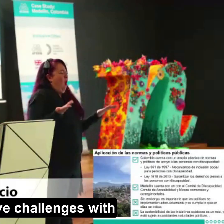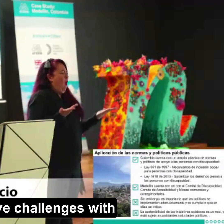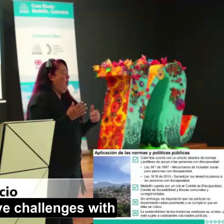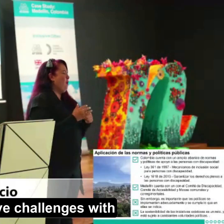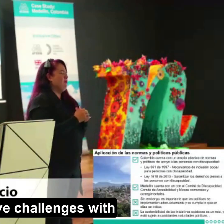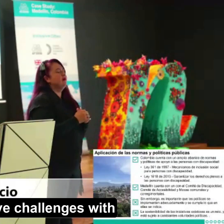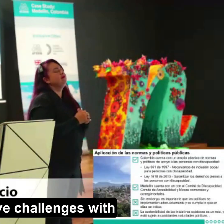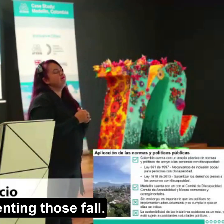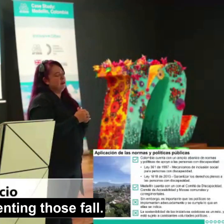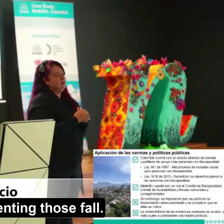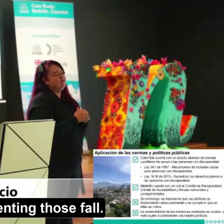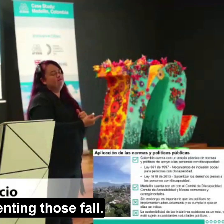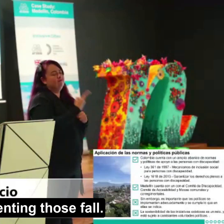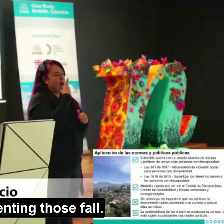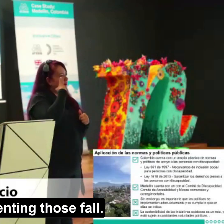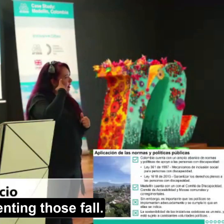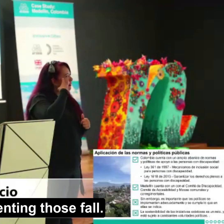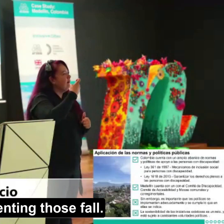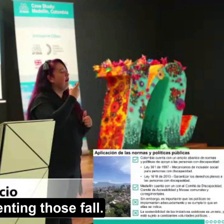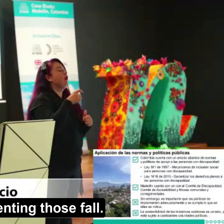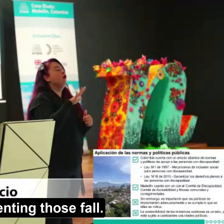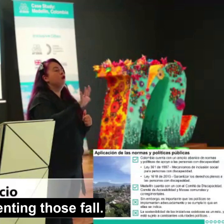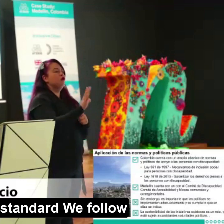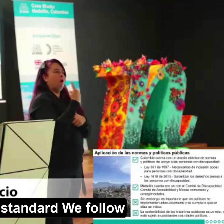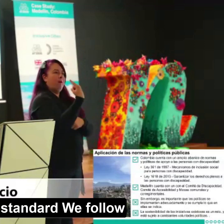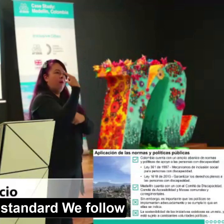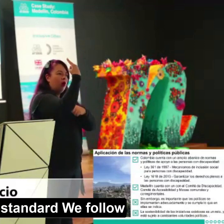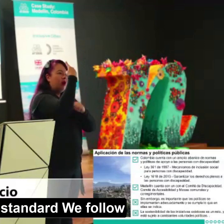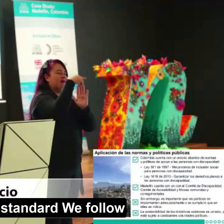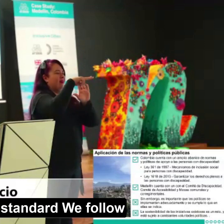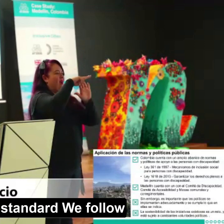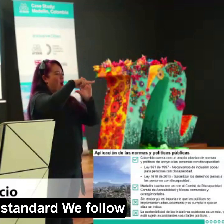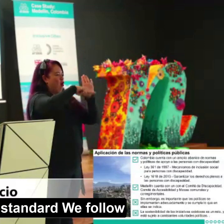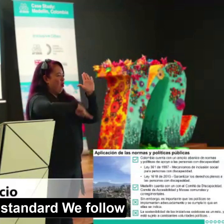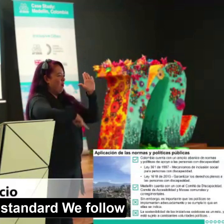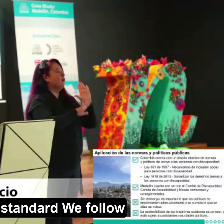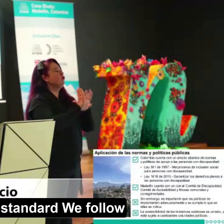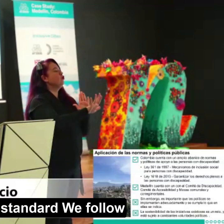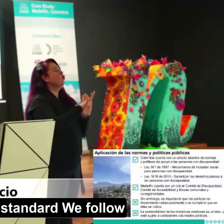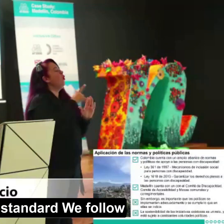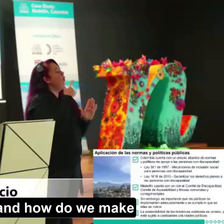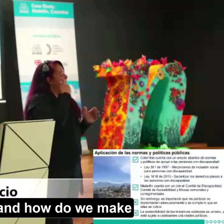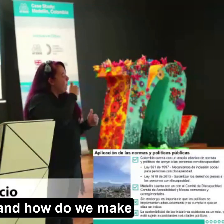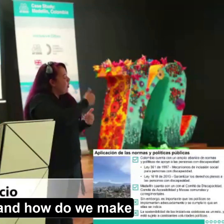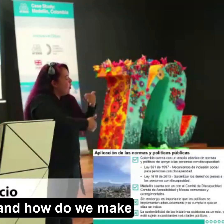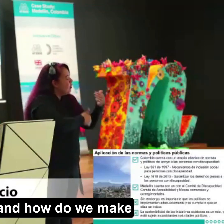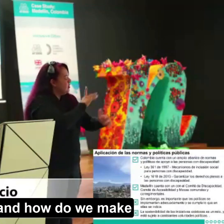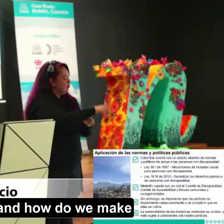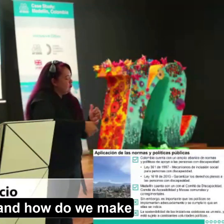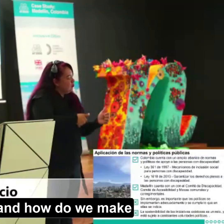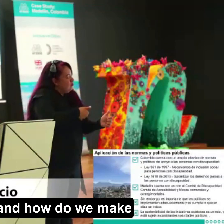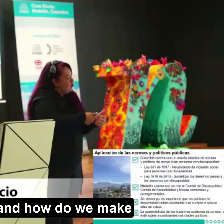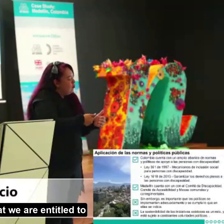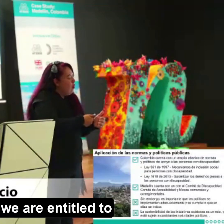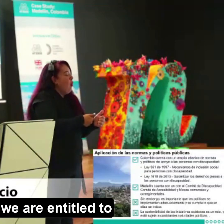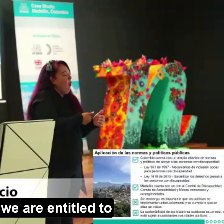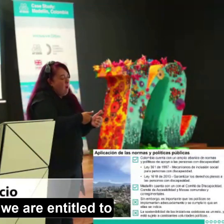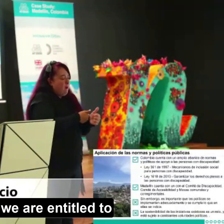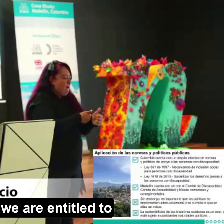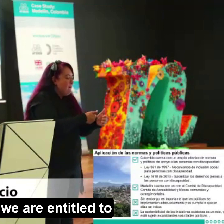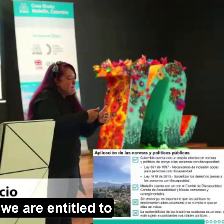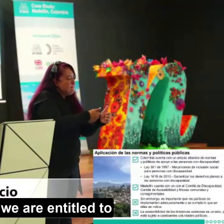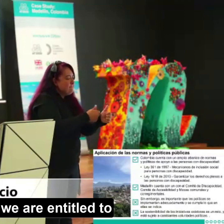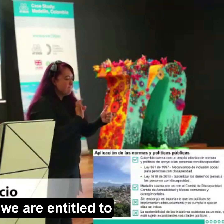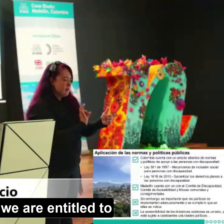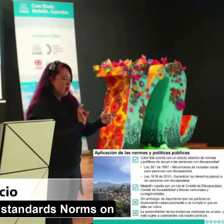have challenges with implementing those policies and standards. How do we follow up on them? And how do we make sure